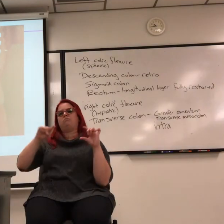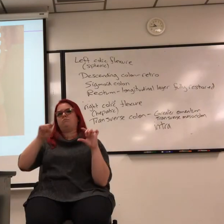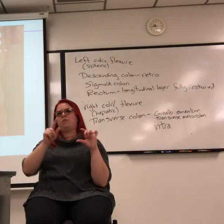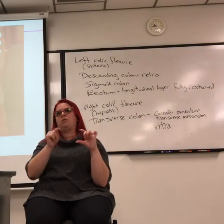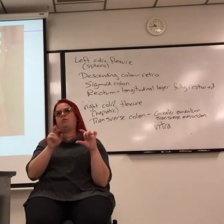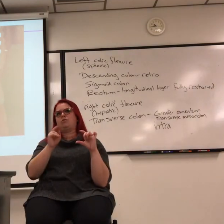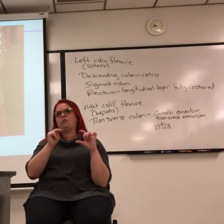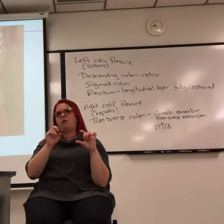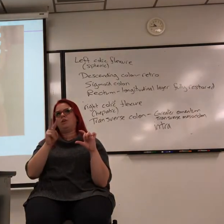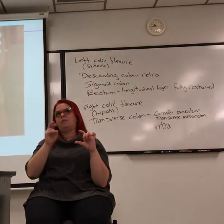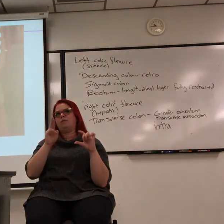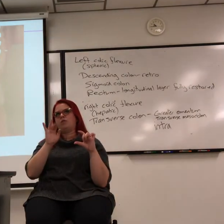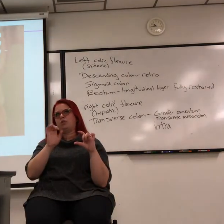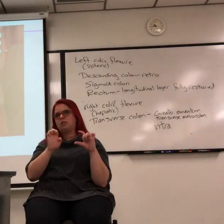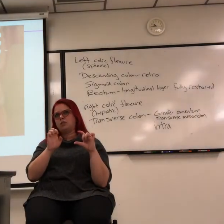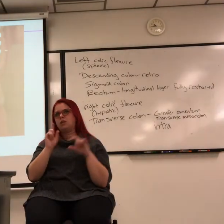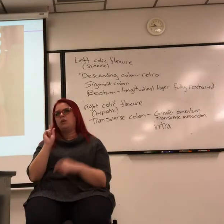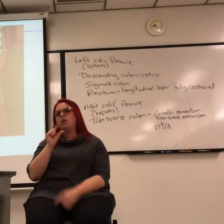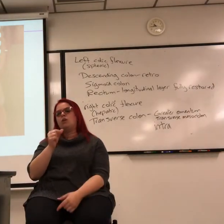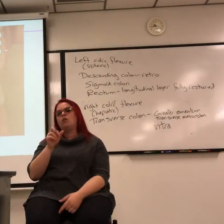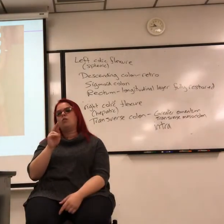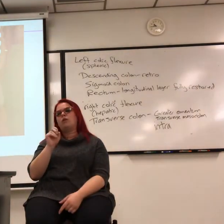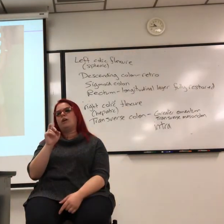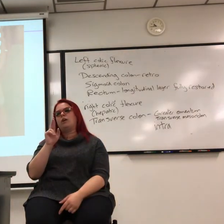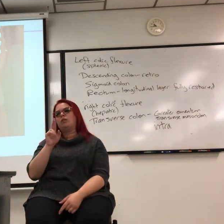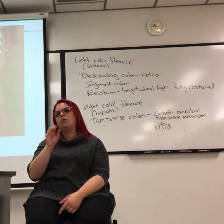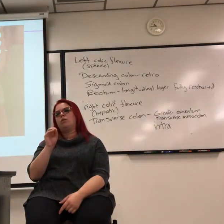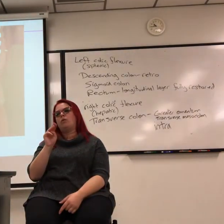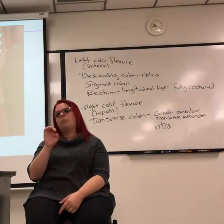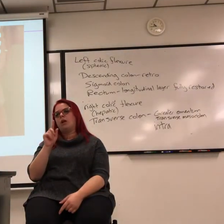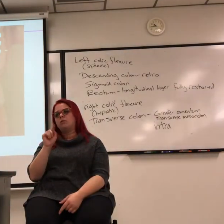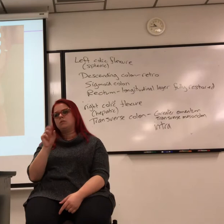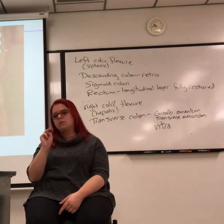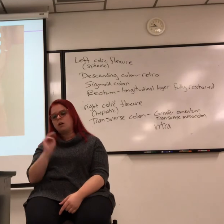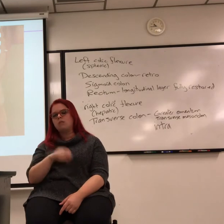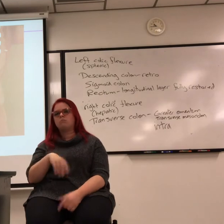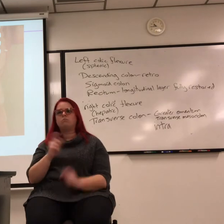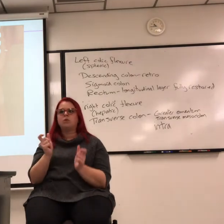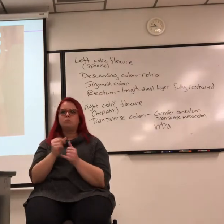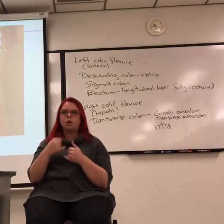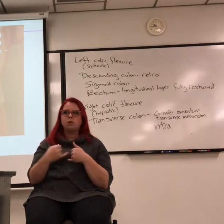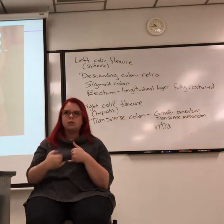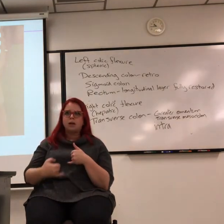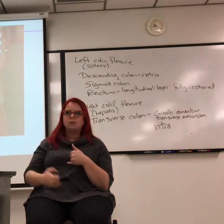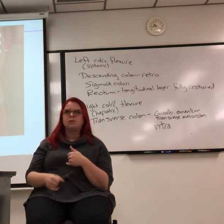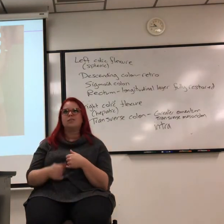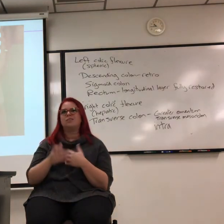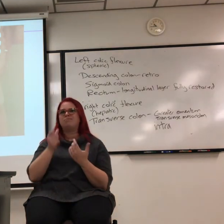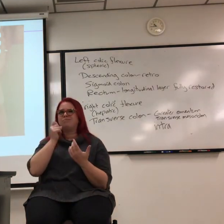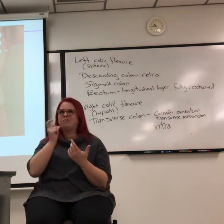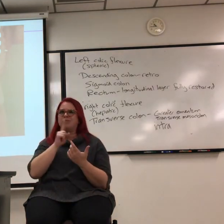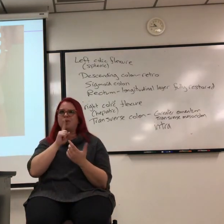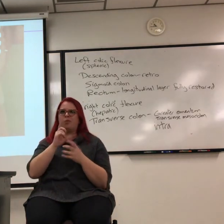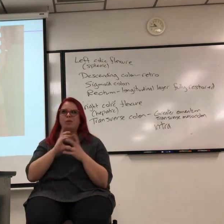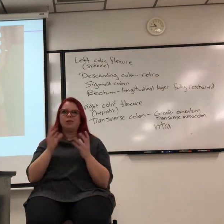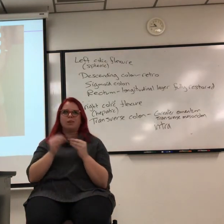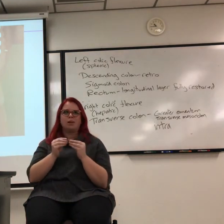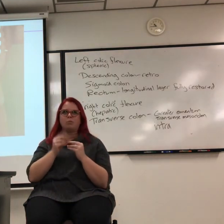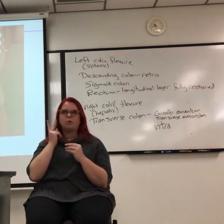Transverse, very good. Greater omentum. Yeah, your small intestine. Not much else to see there. Let's move on.